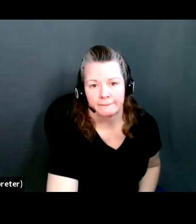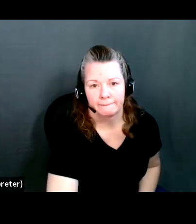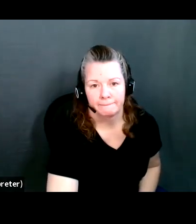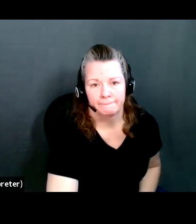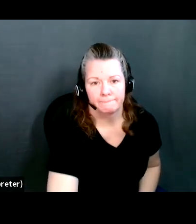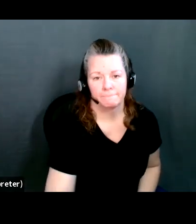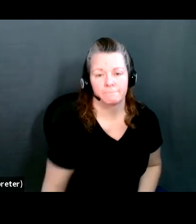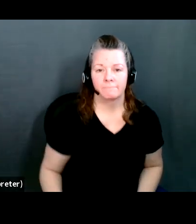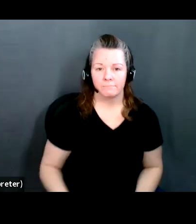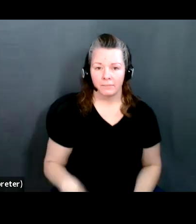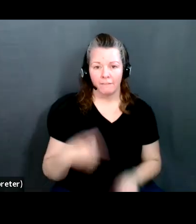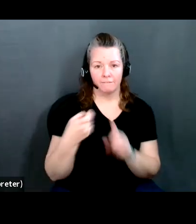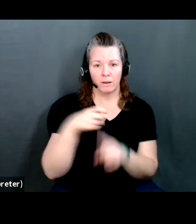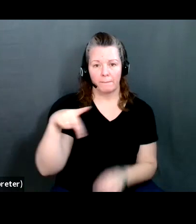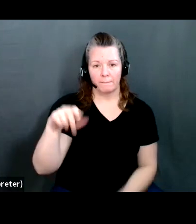for Paula Roper.